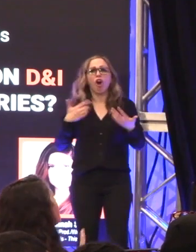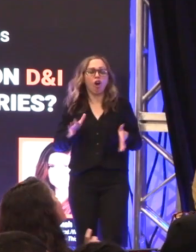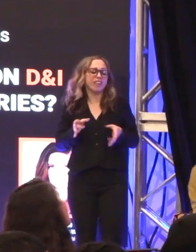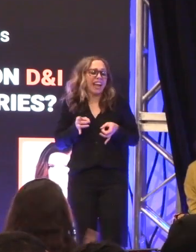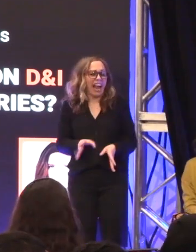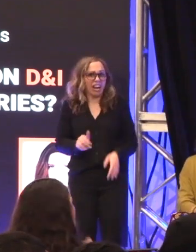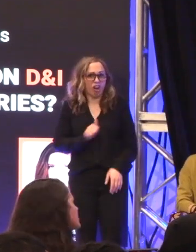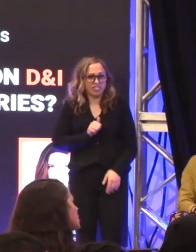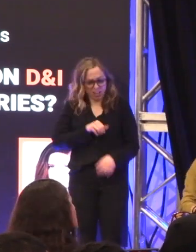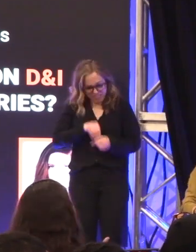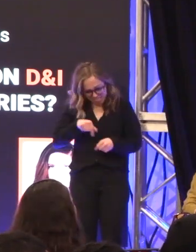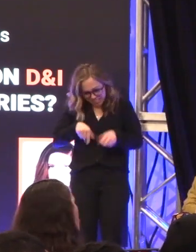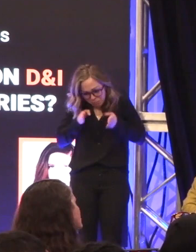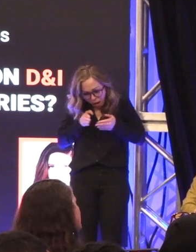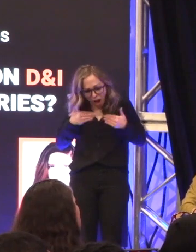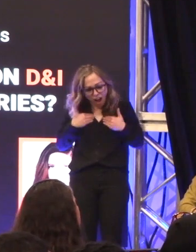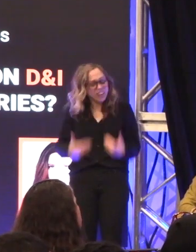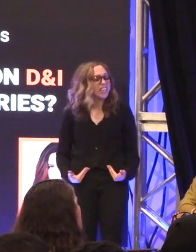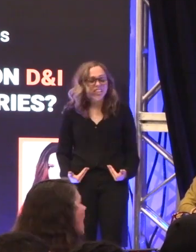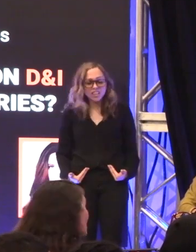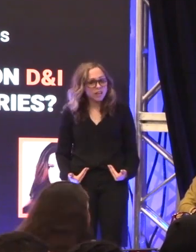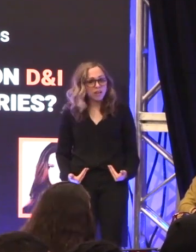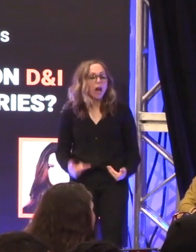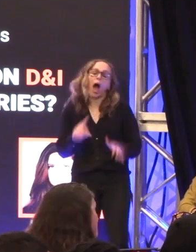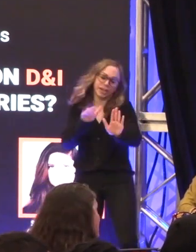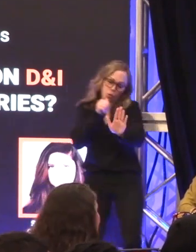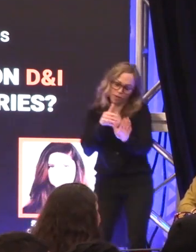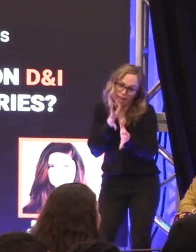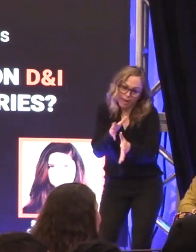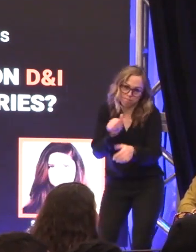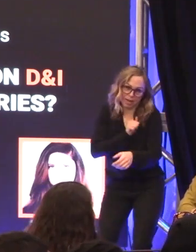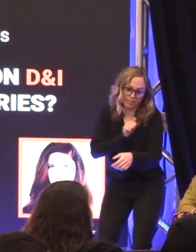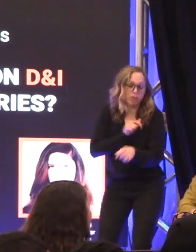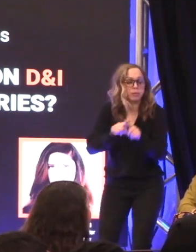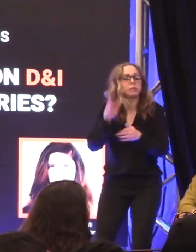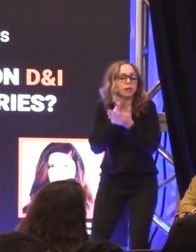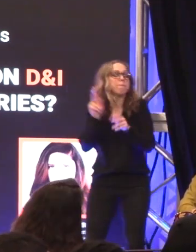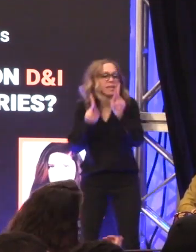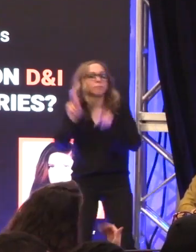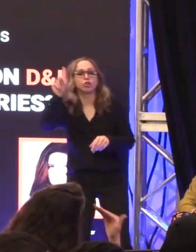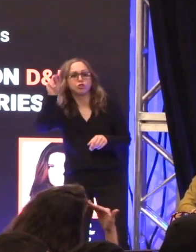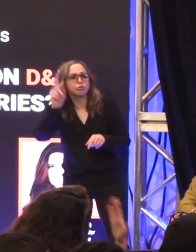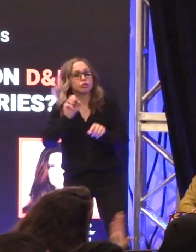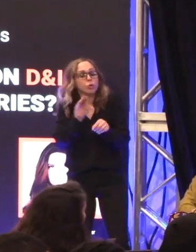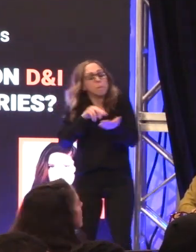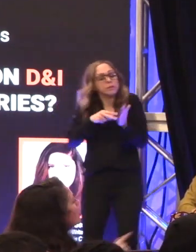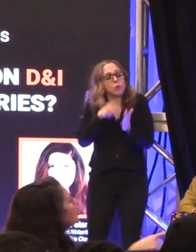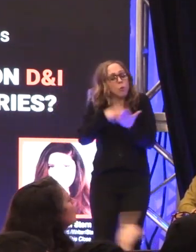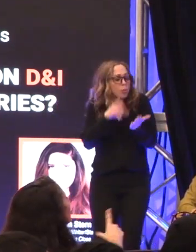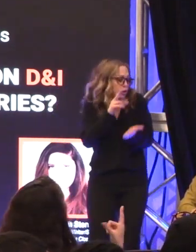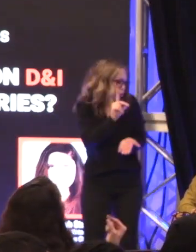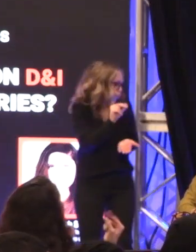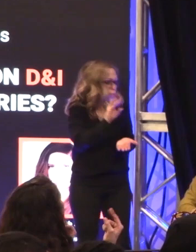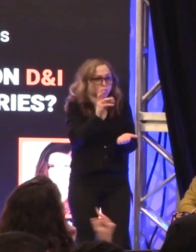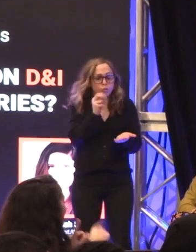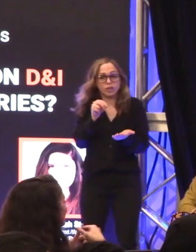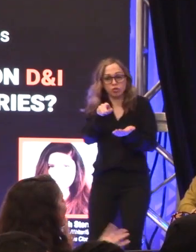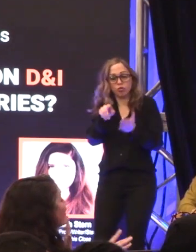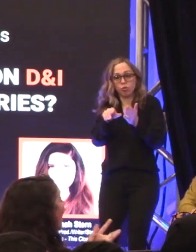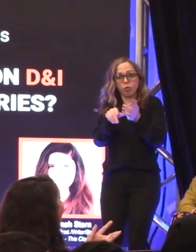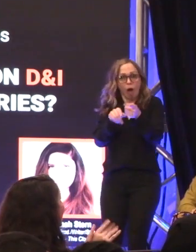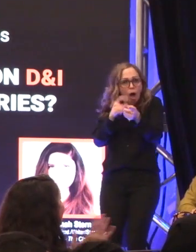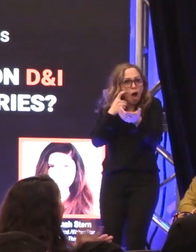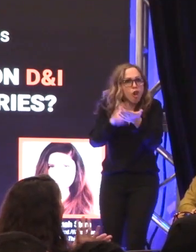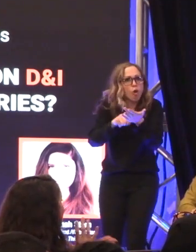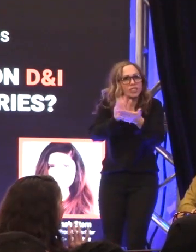in these bodies? And I don't hate myself in my body. So what I want to know is, what are you going to do when you find these films